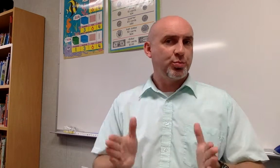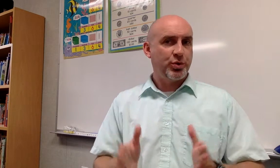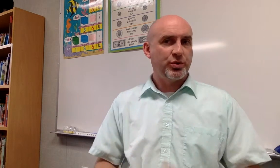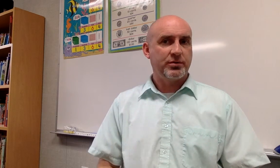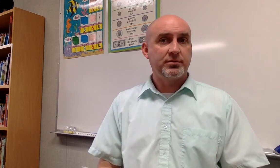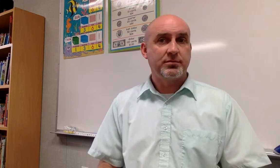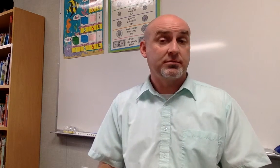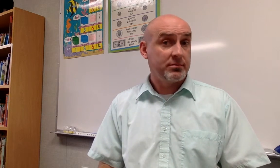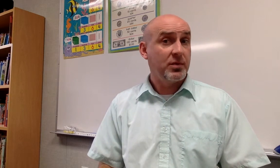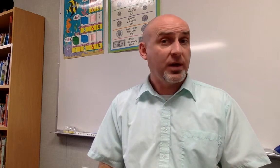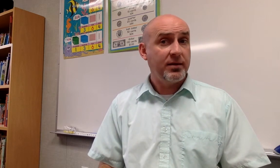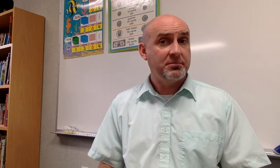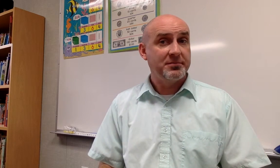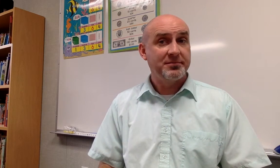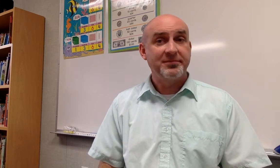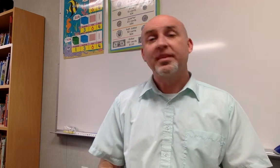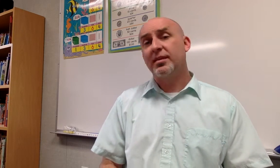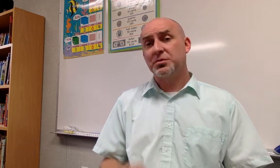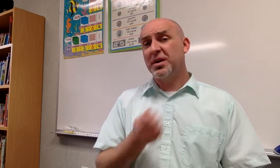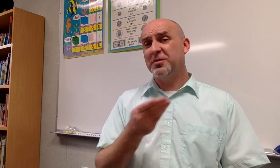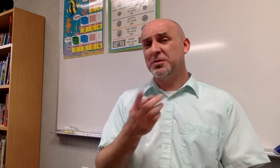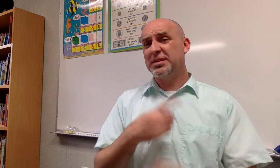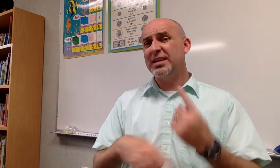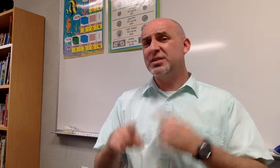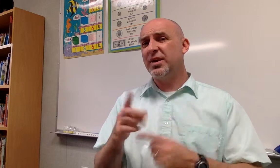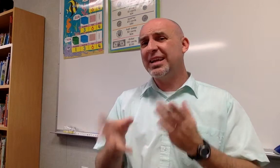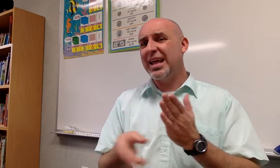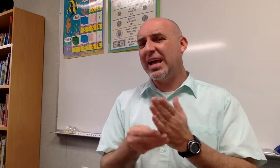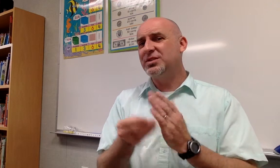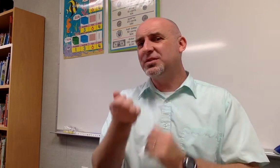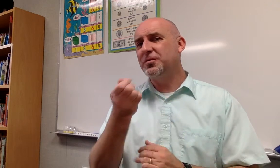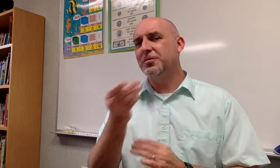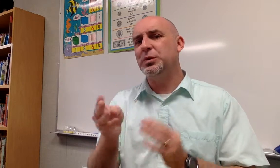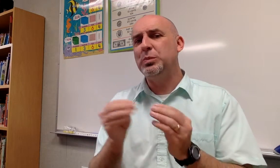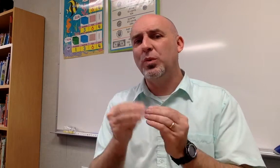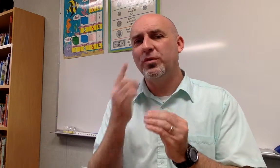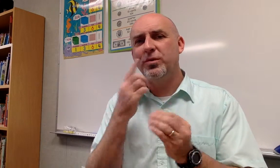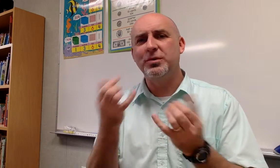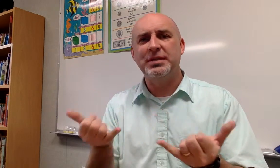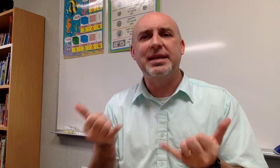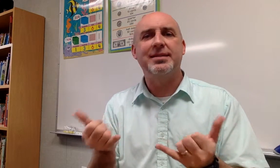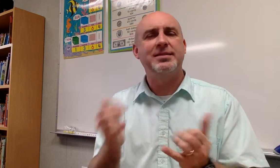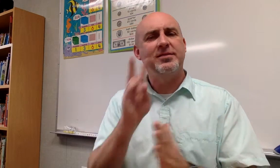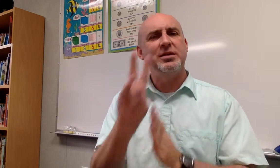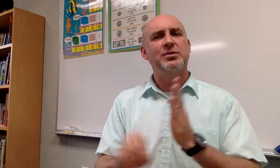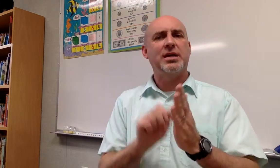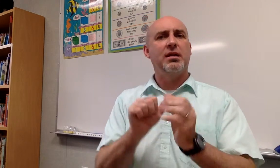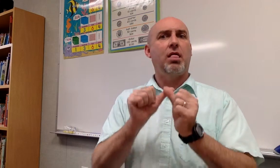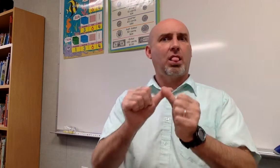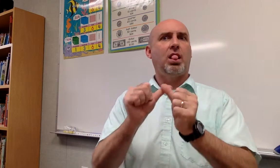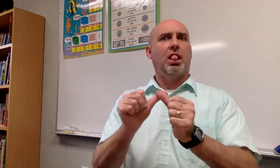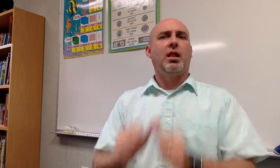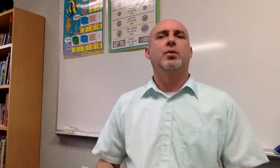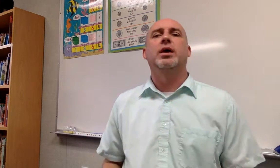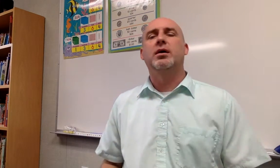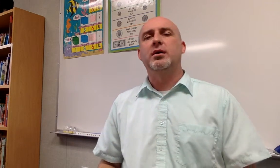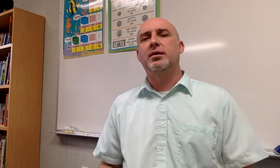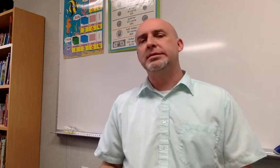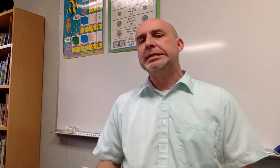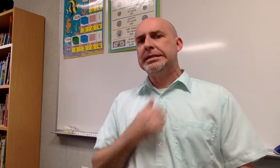interpreter. Okay? It's quite a few signs there. I can add just a few more for you today. This video is kind of going on and on.